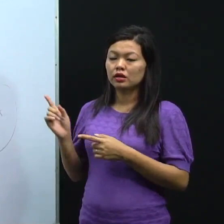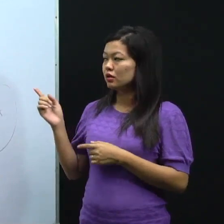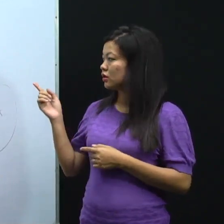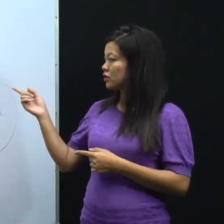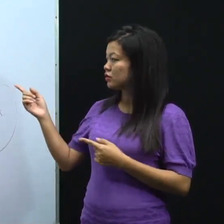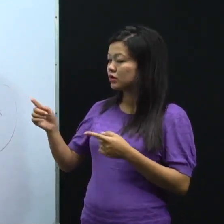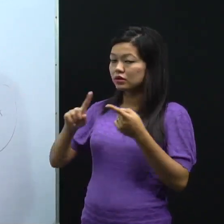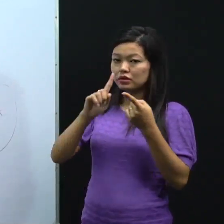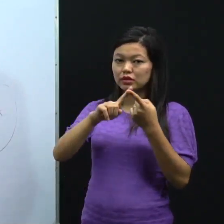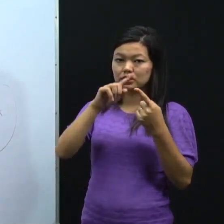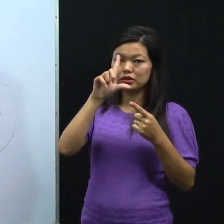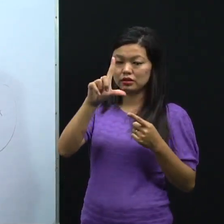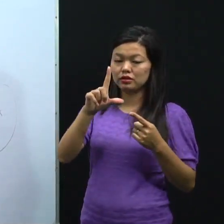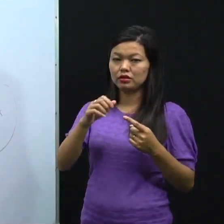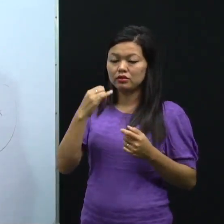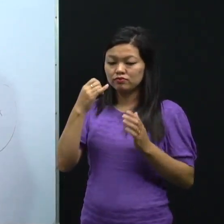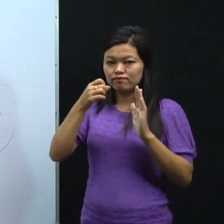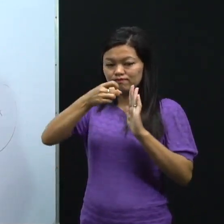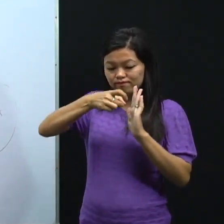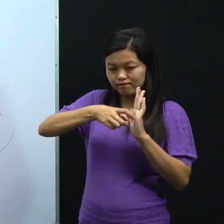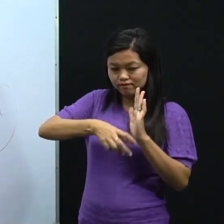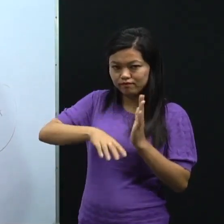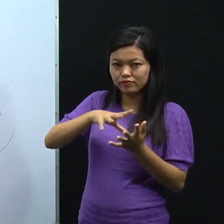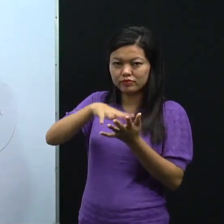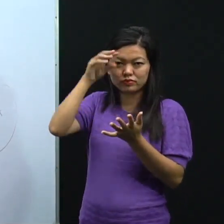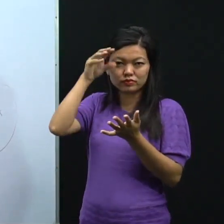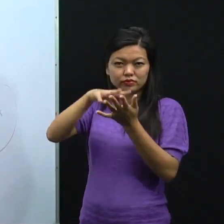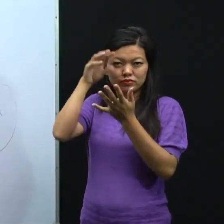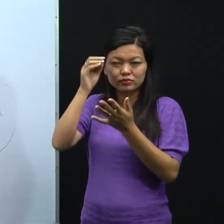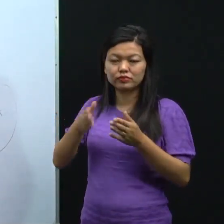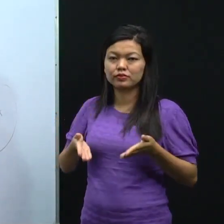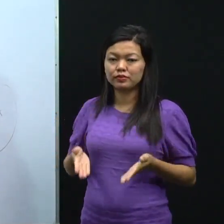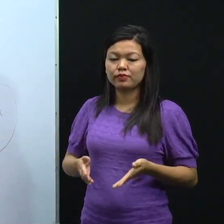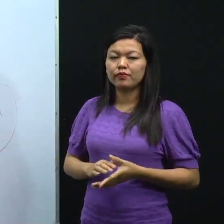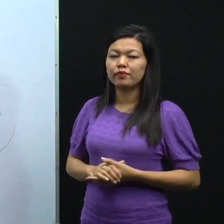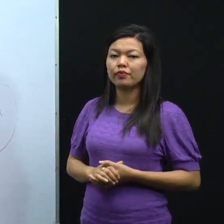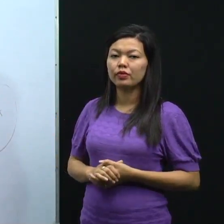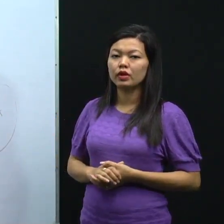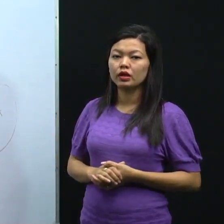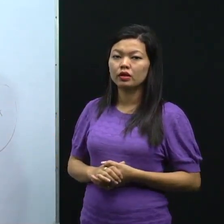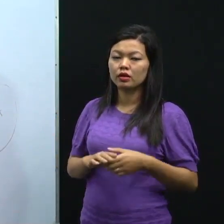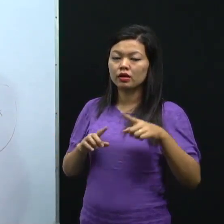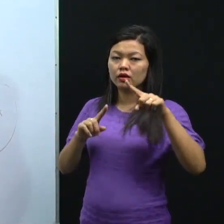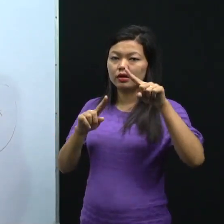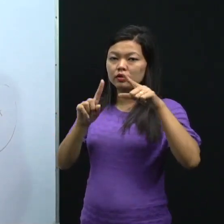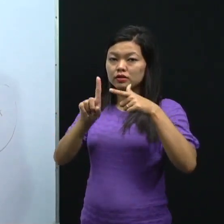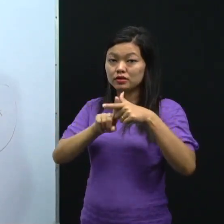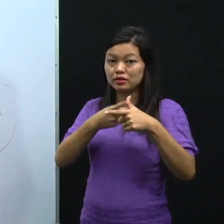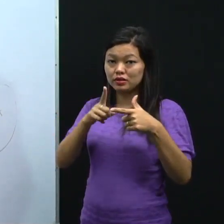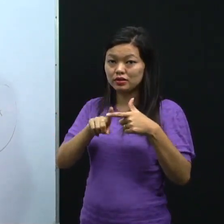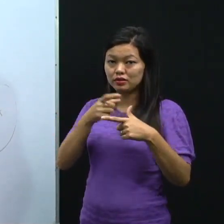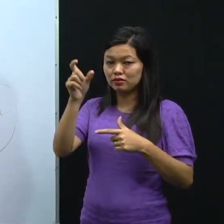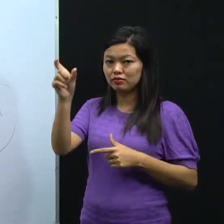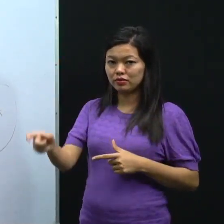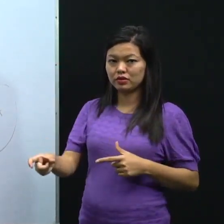okay? Now, so Thomson discovered these electrons. And then Thomson also gave us